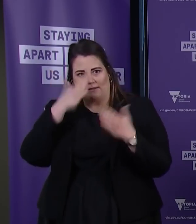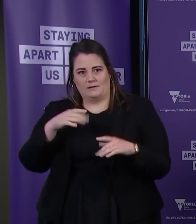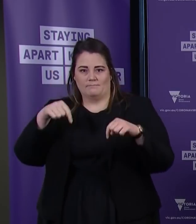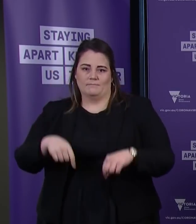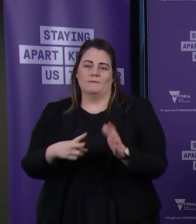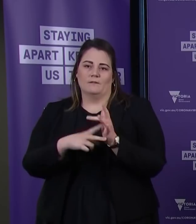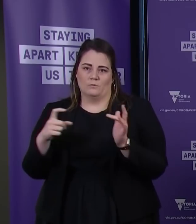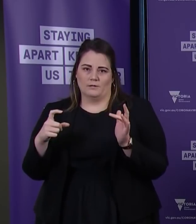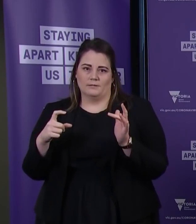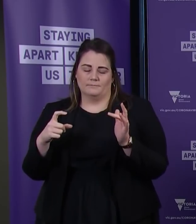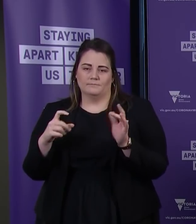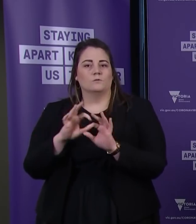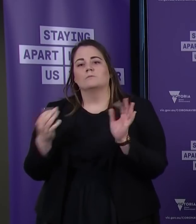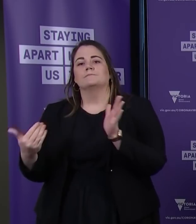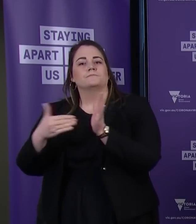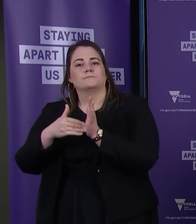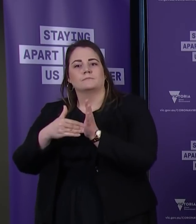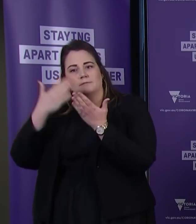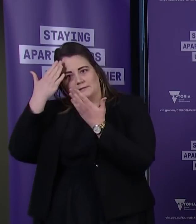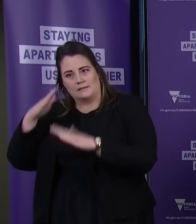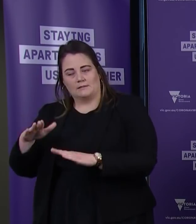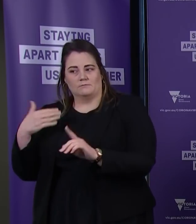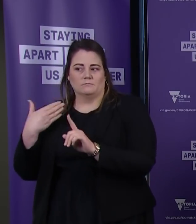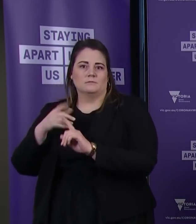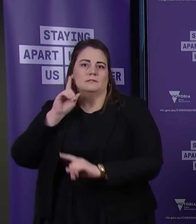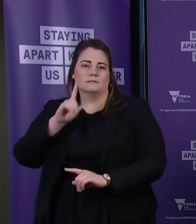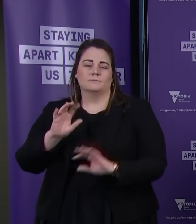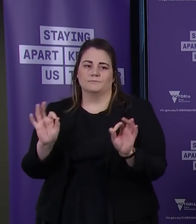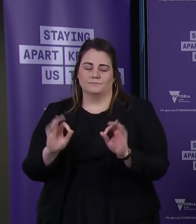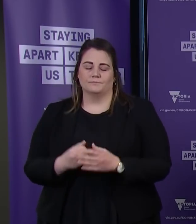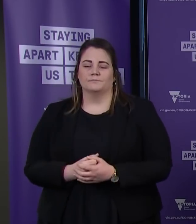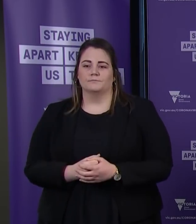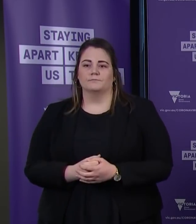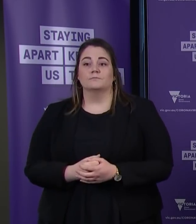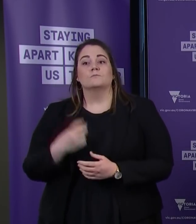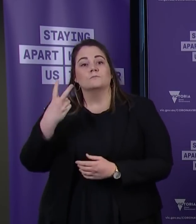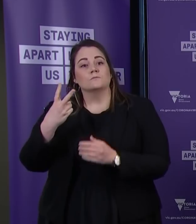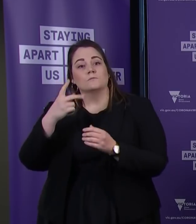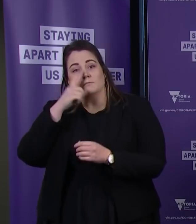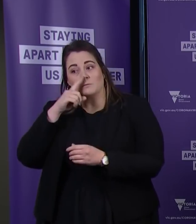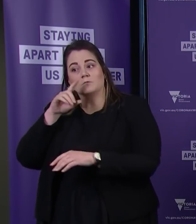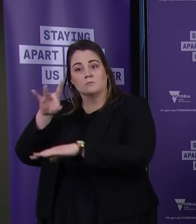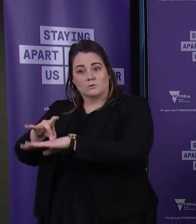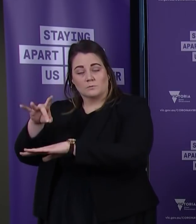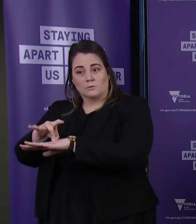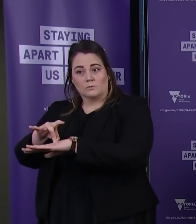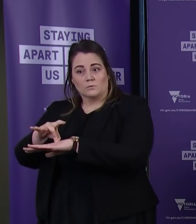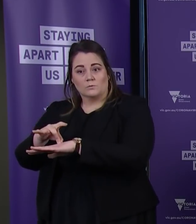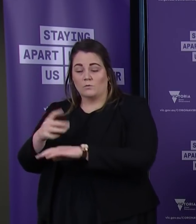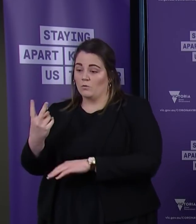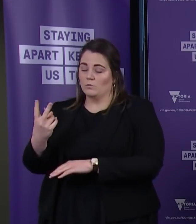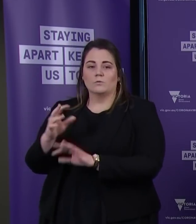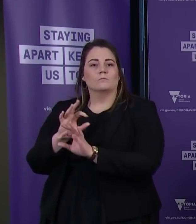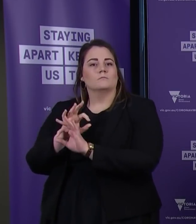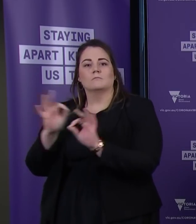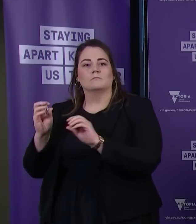no new deaths in the past 24 hours. There are 2 Victorians in hospital. Neither of those are either